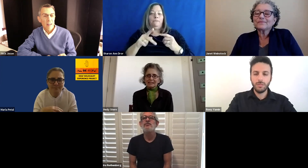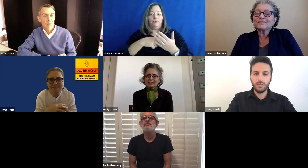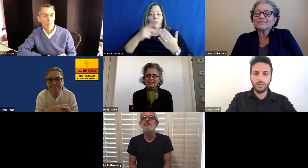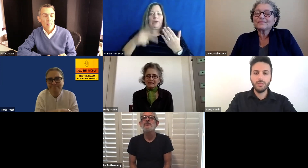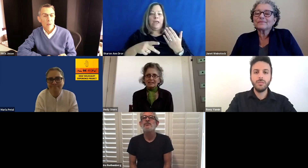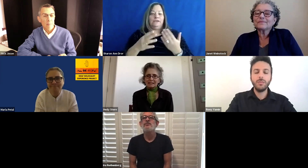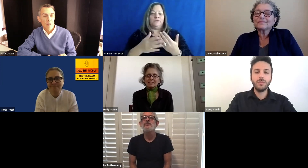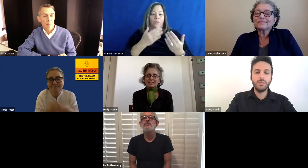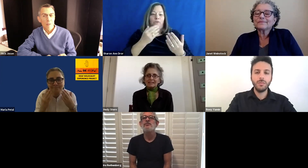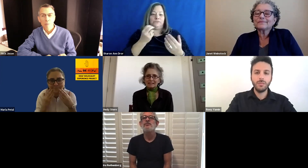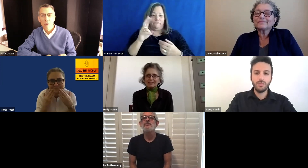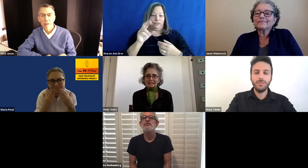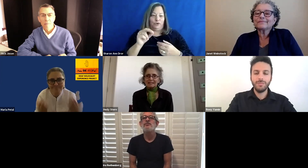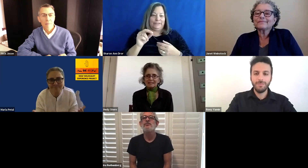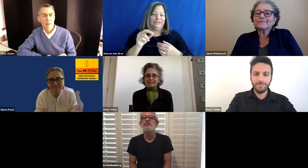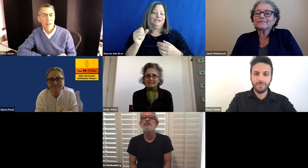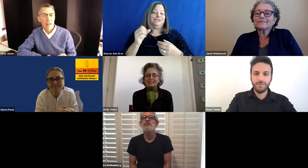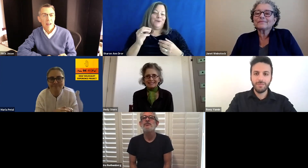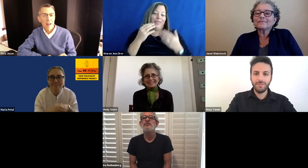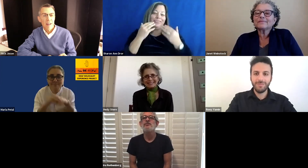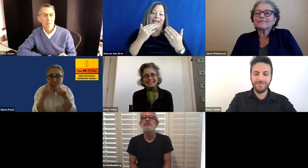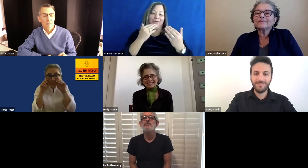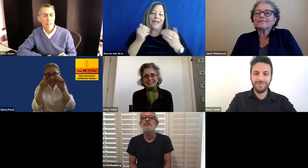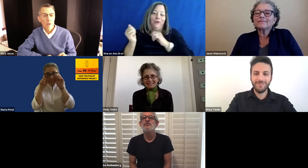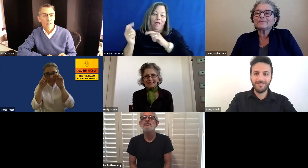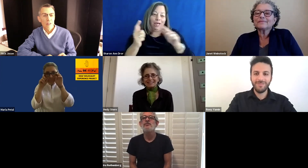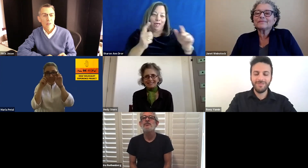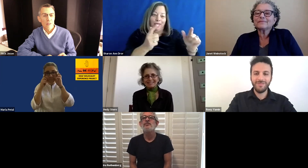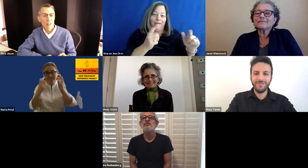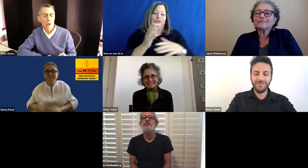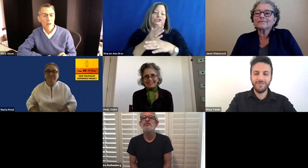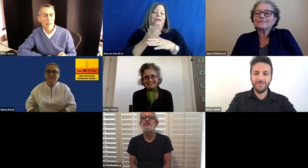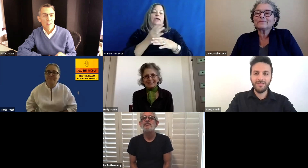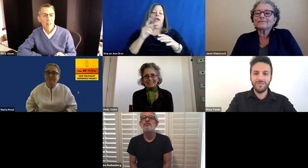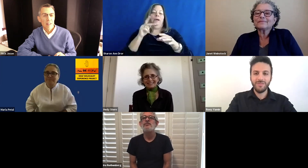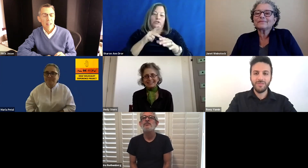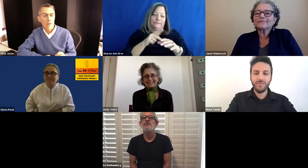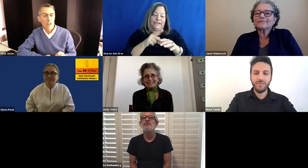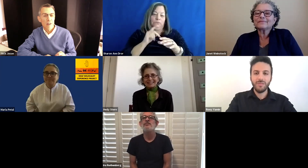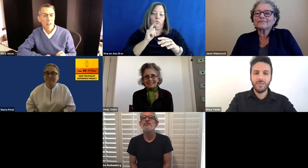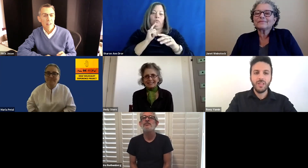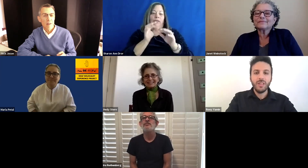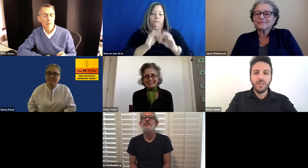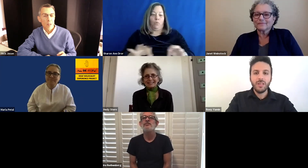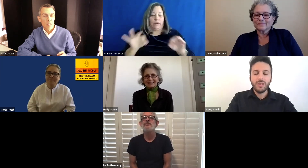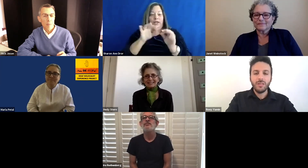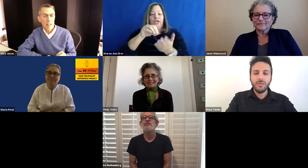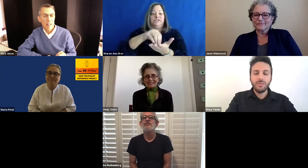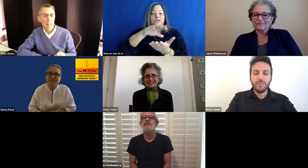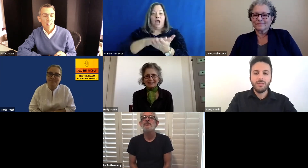need to wrap this up, this program, at 12:30. So thank you all. Thank you for sharing, for participating. It's very